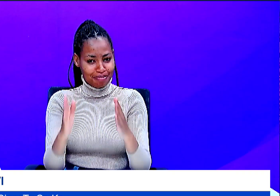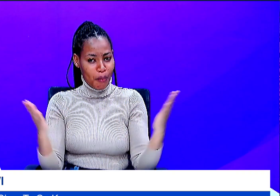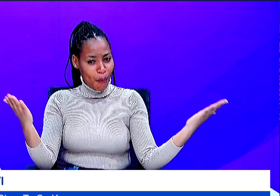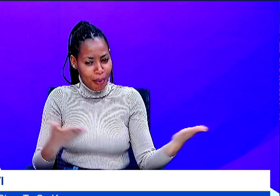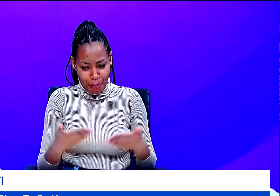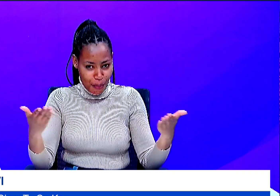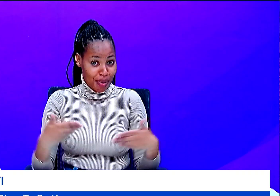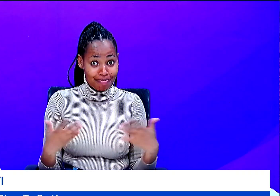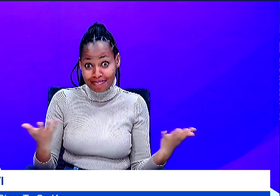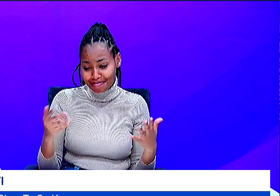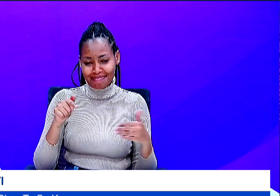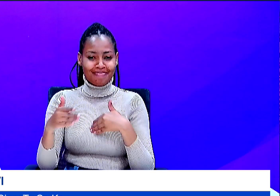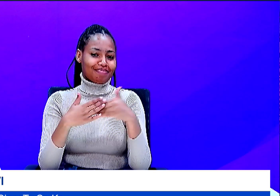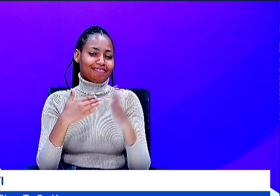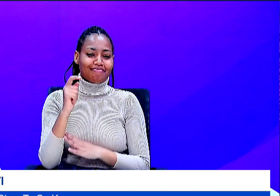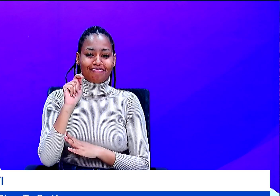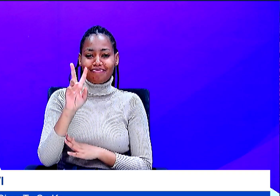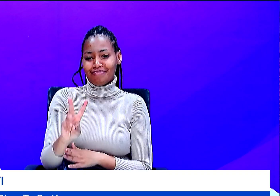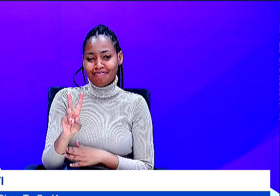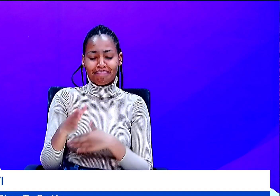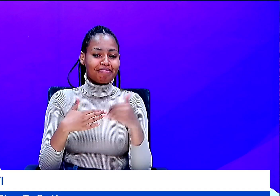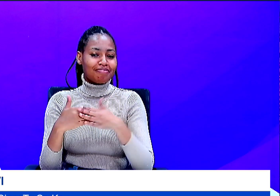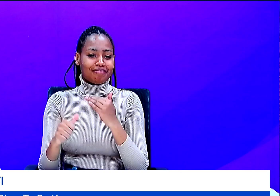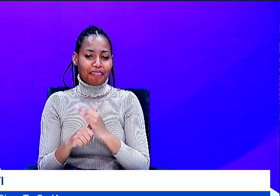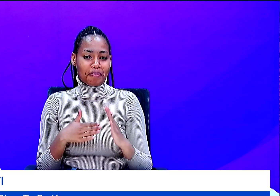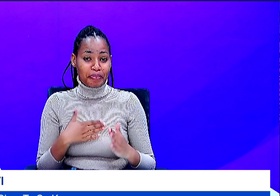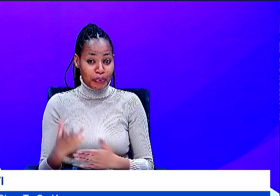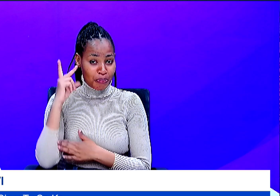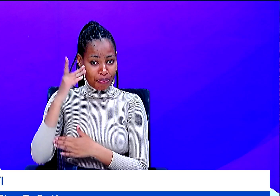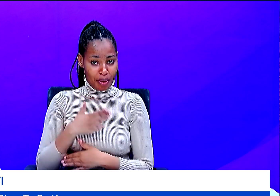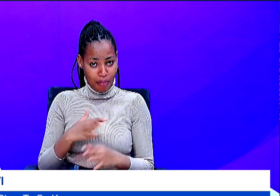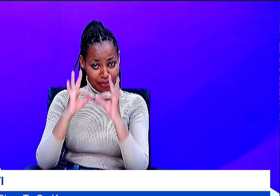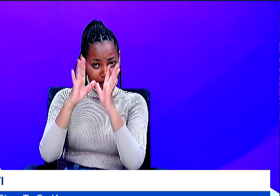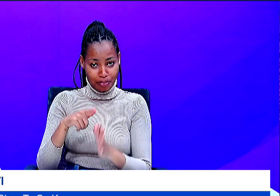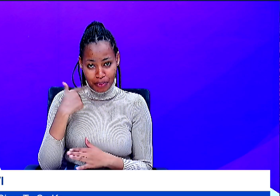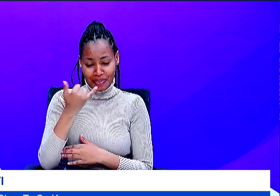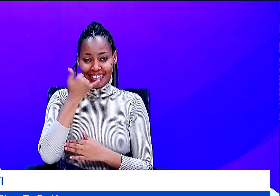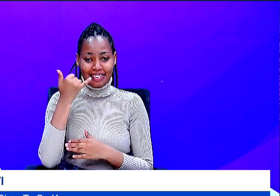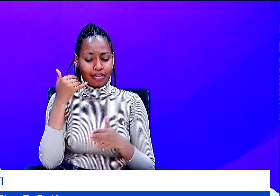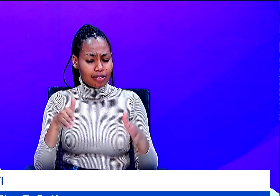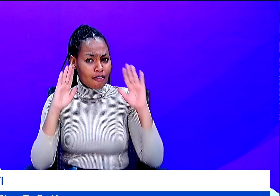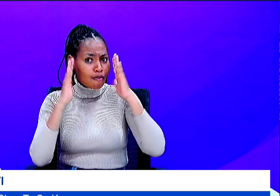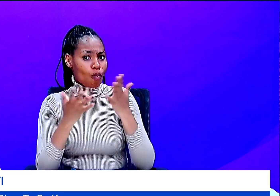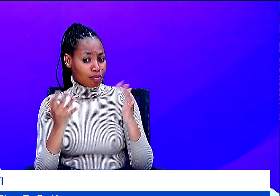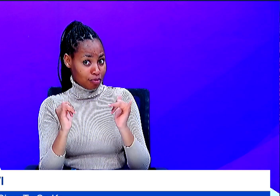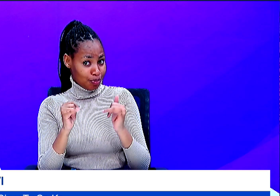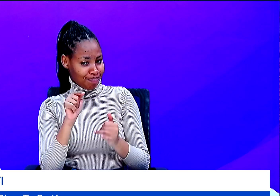Hello viewers, welcome to Science TV 1 p.m. news with me, Catherine Govi, and my sign